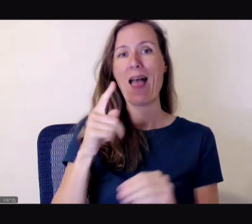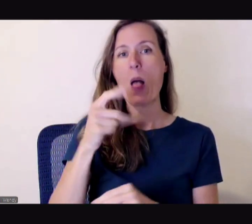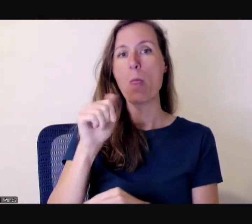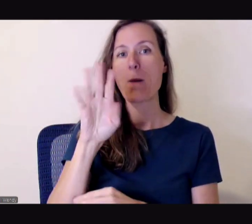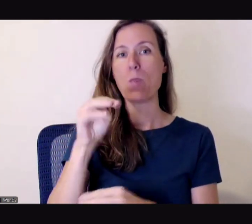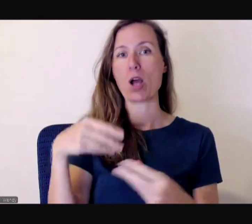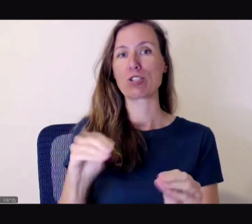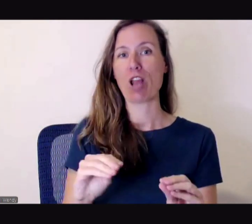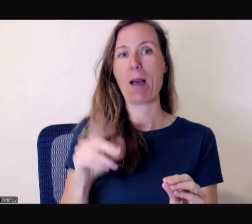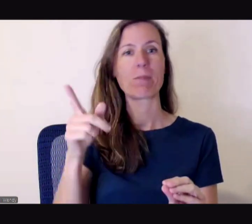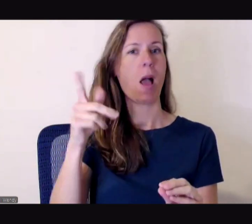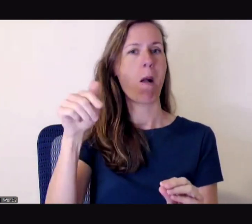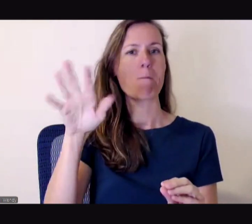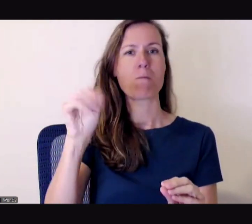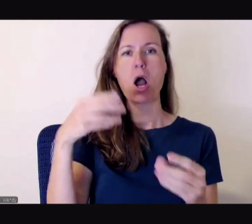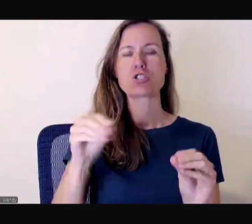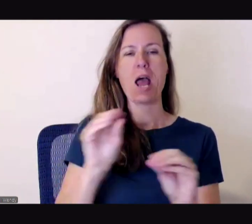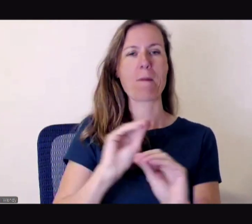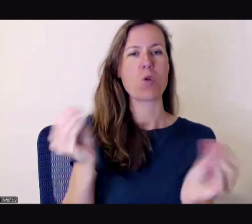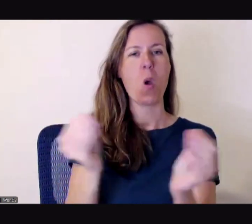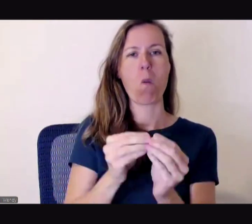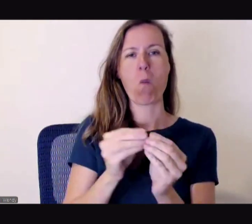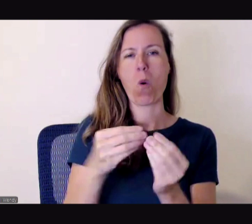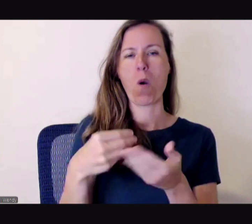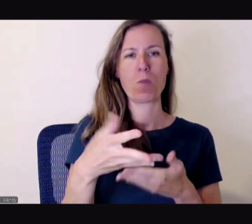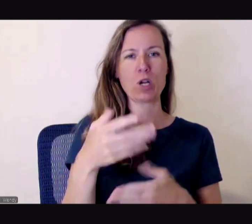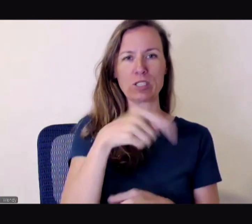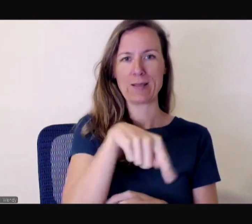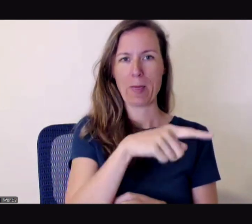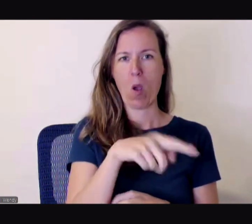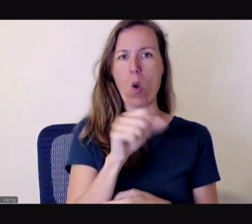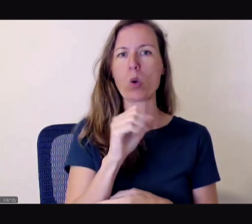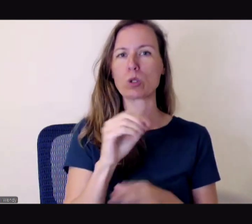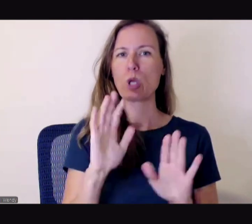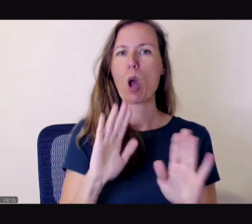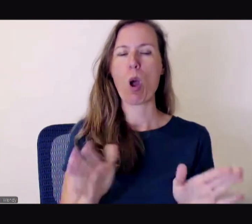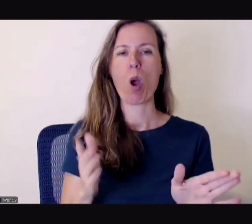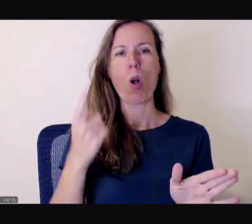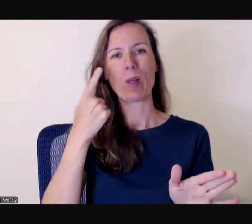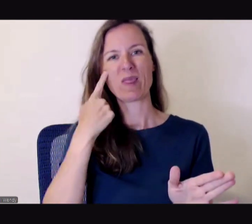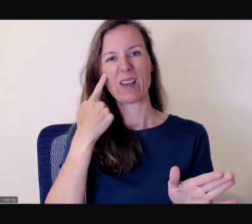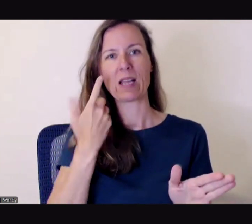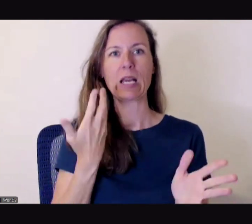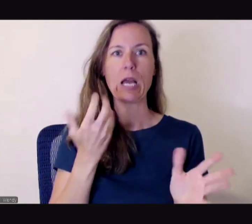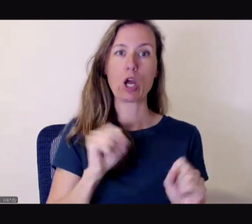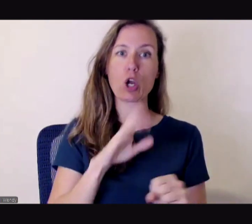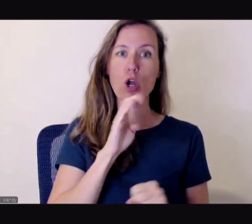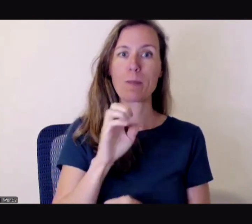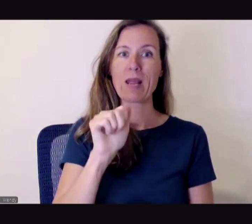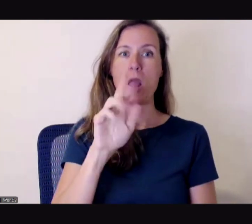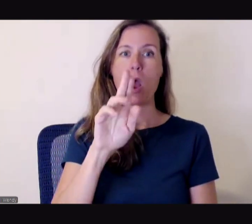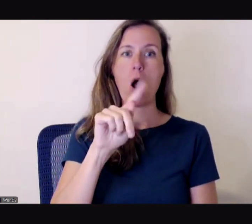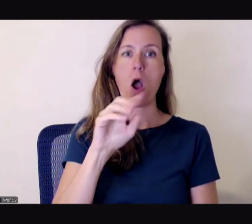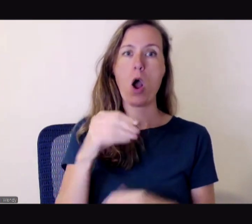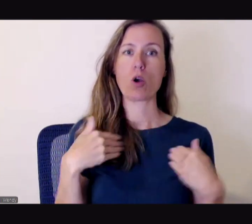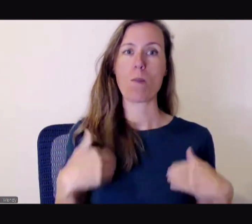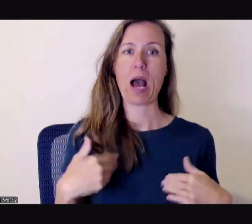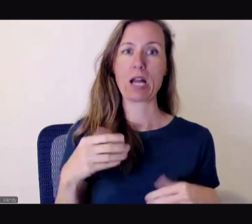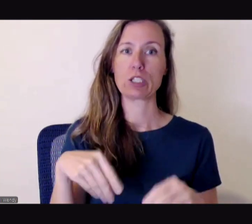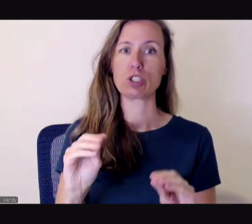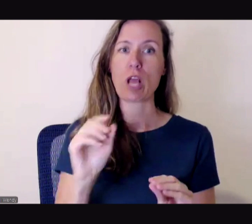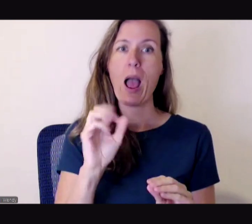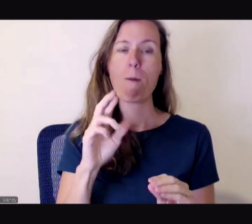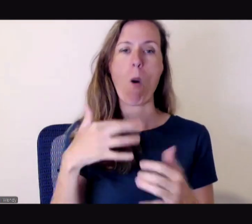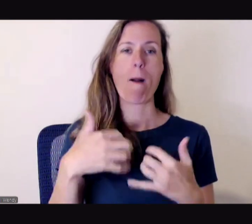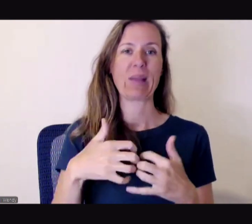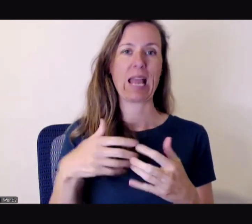them. So we're thinking that it could very well be either an auto body shop or a mechanic shop